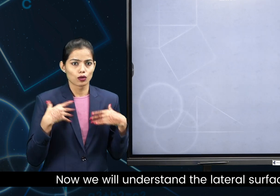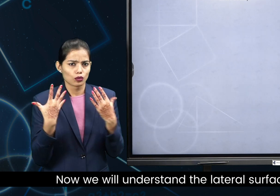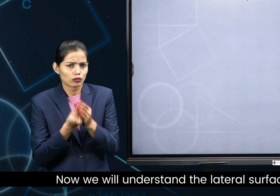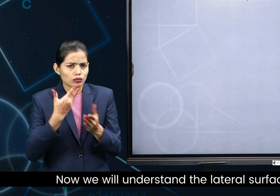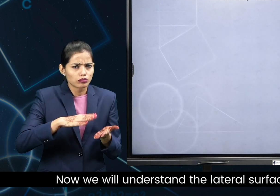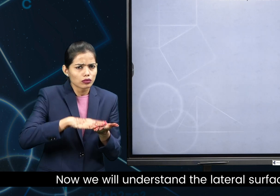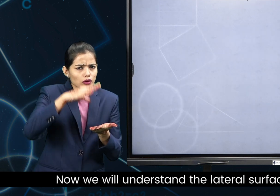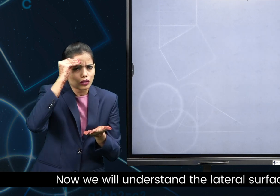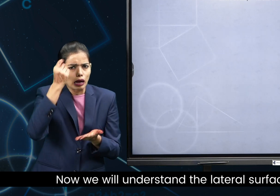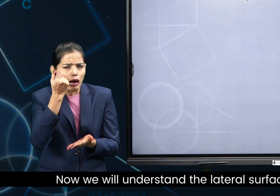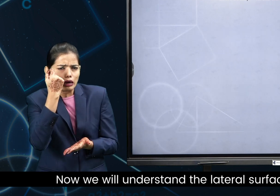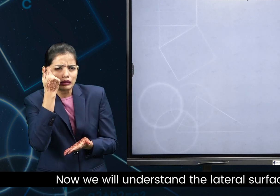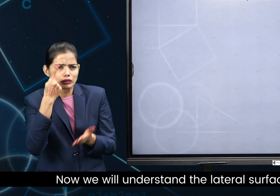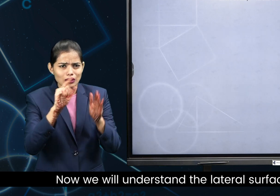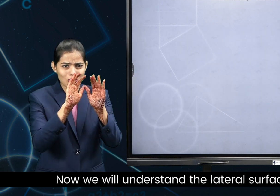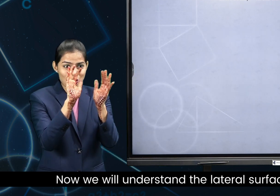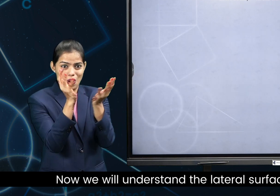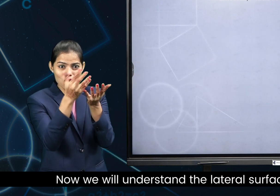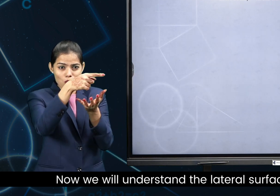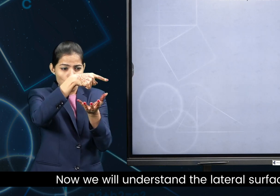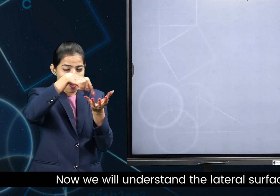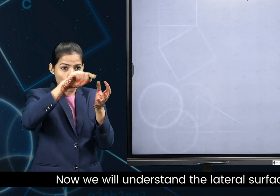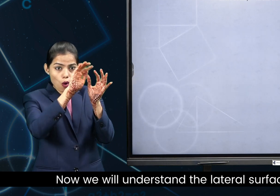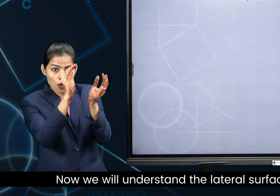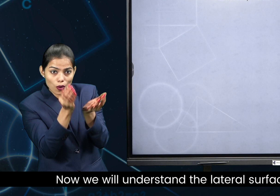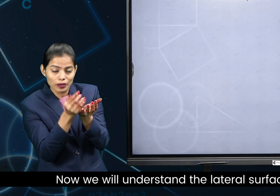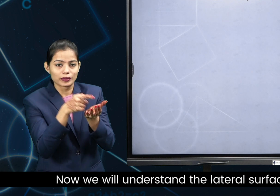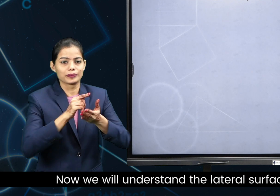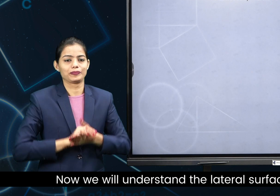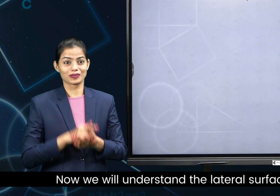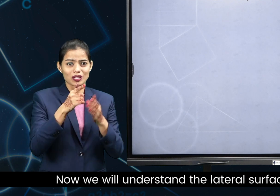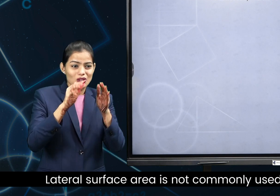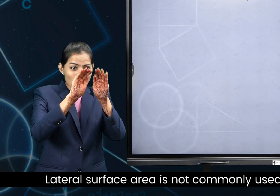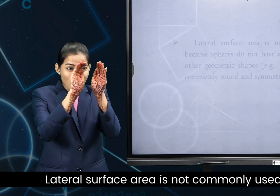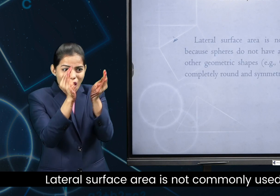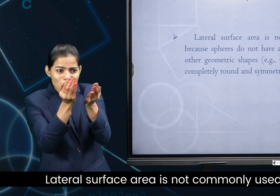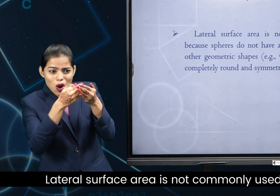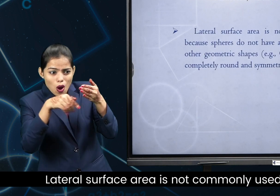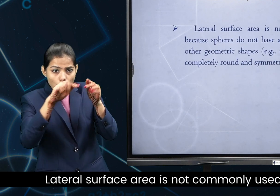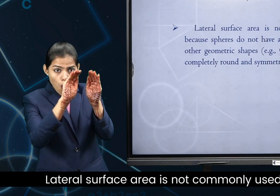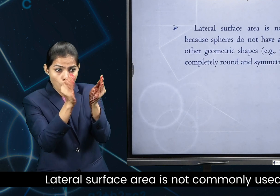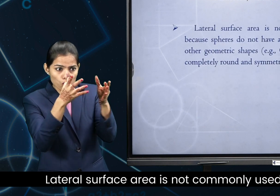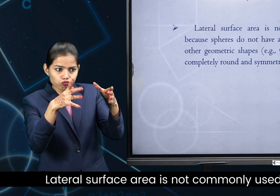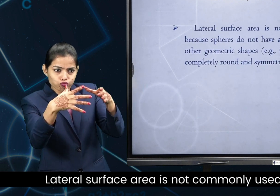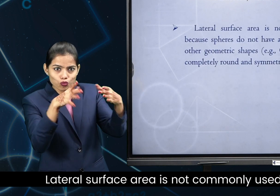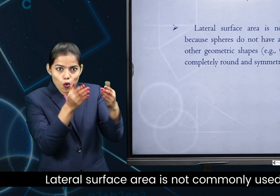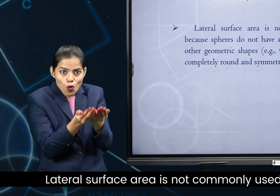Now we will understand the lateral surface area of a sphere. Lateral surface area is not